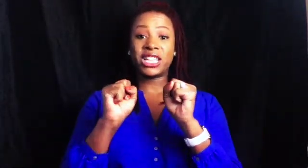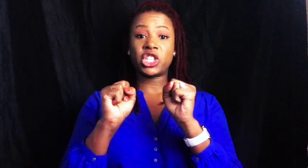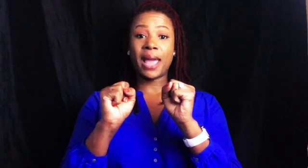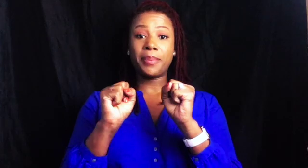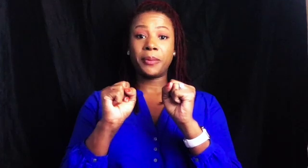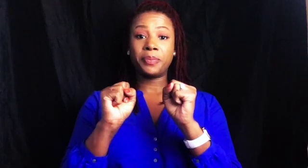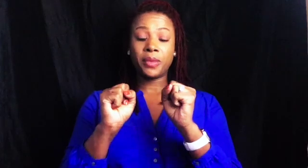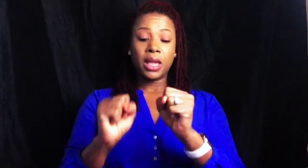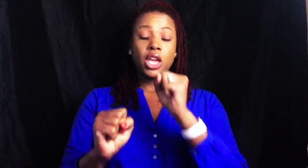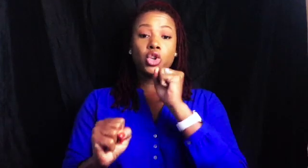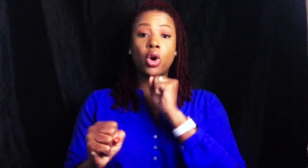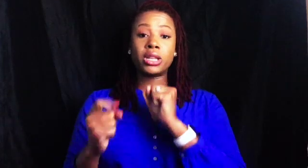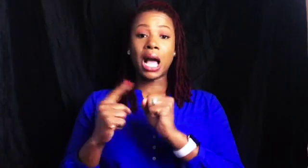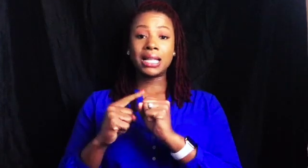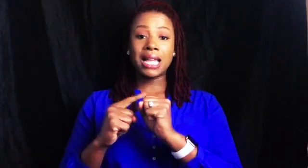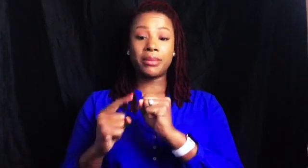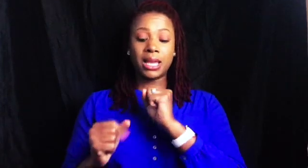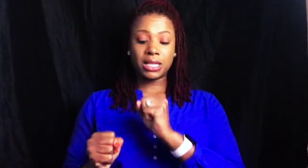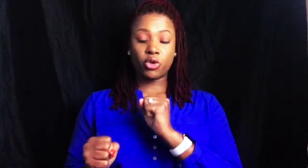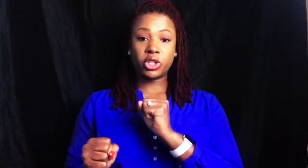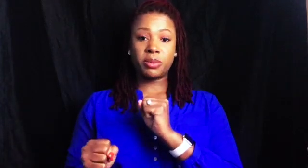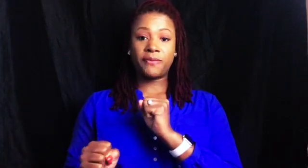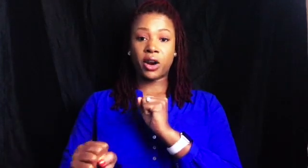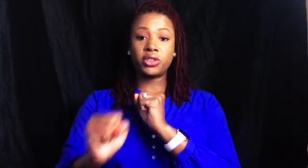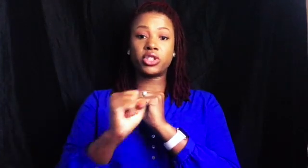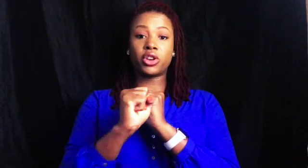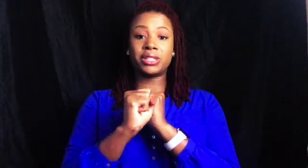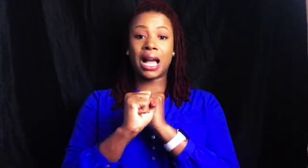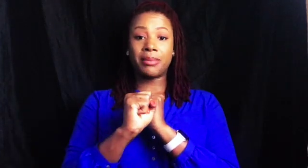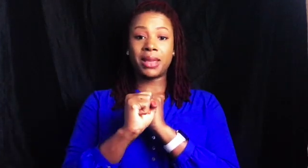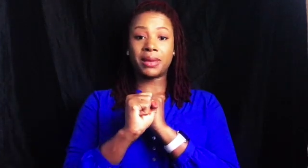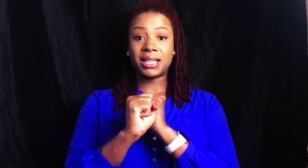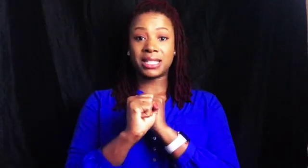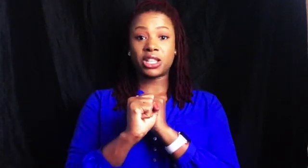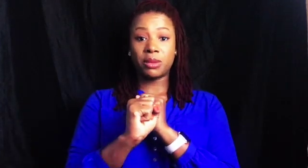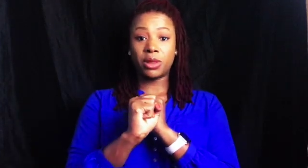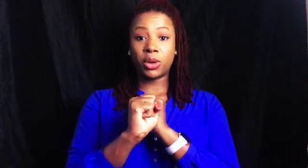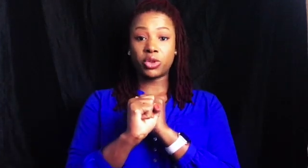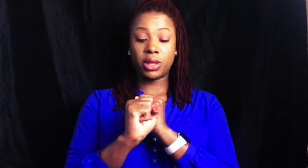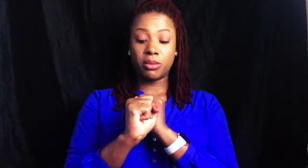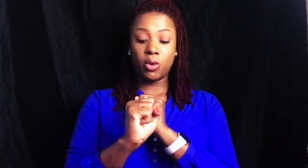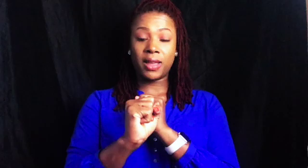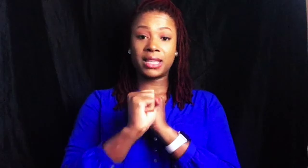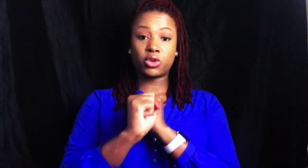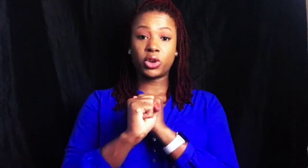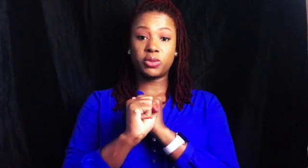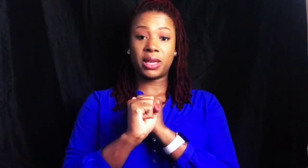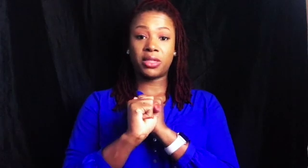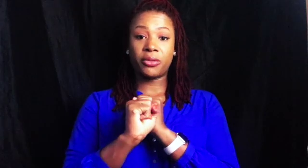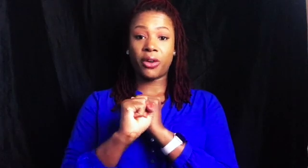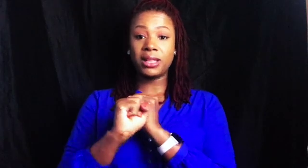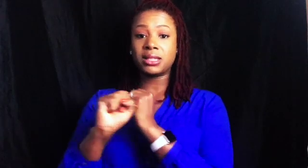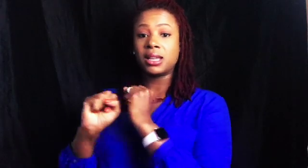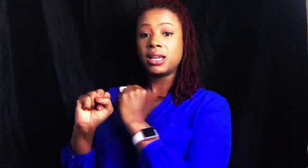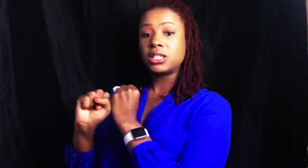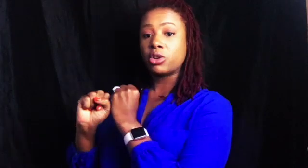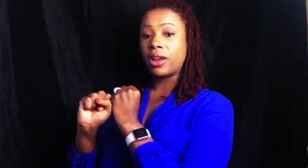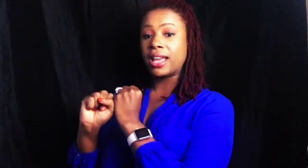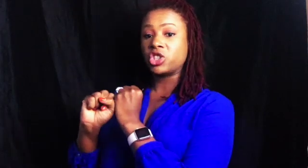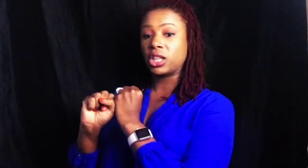shape. Your non-dominant is going to be first. Your dominant, because it's going to be the one doing the moving, is going to be in the front. So your hands should look